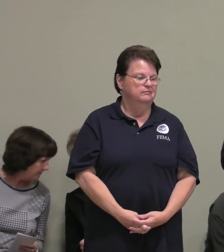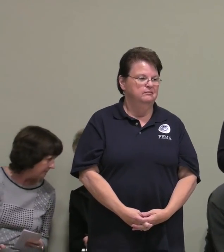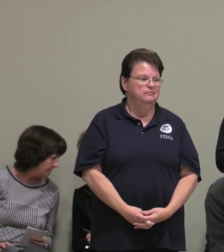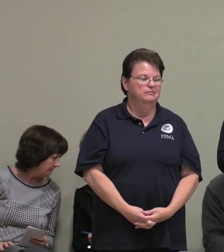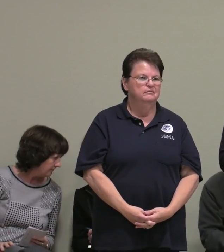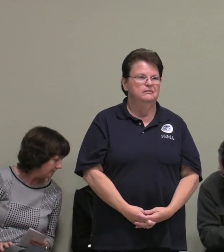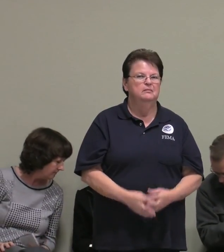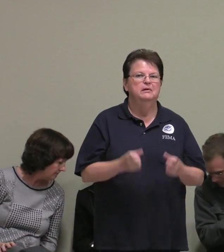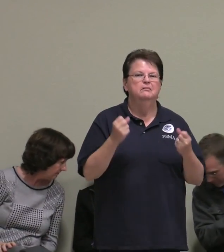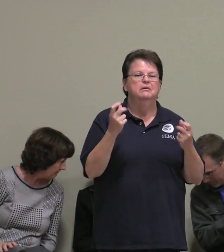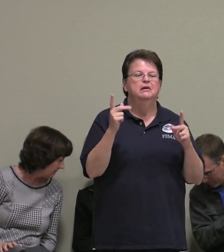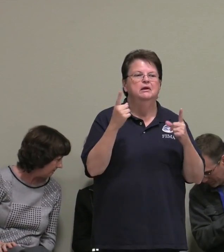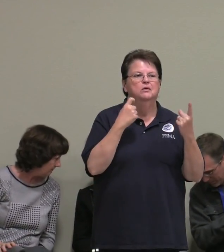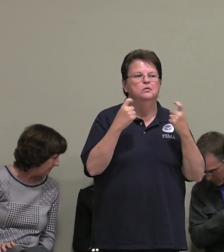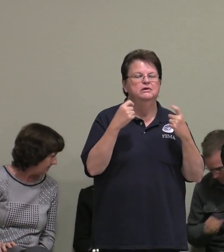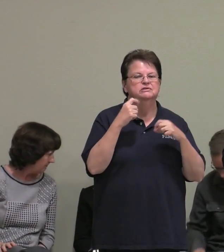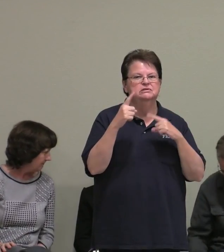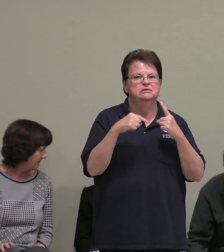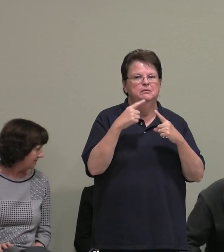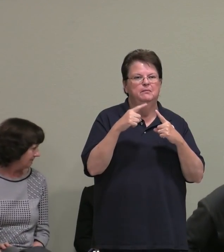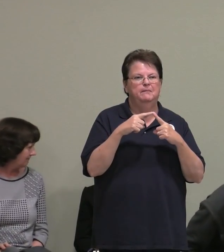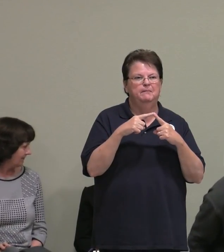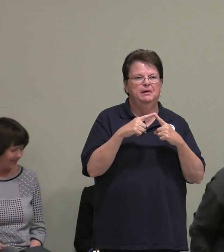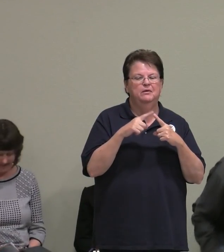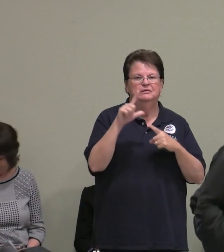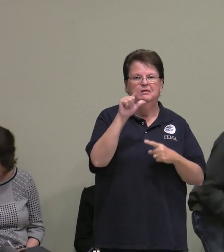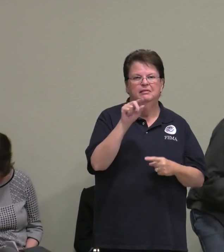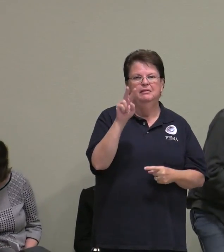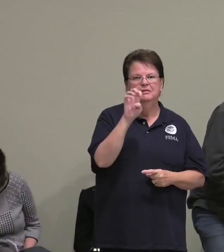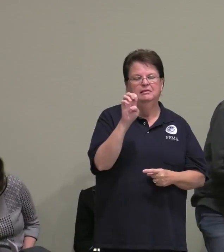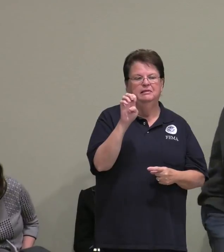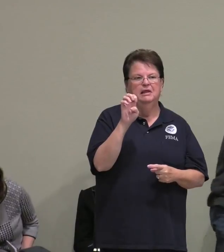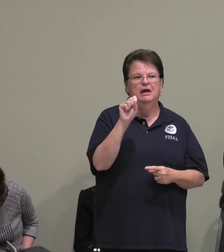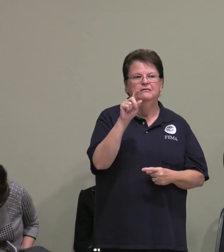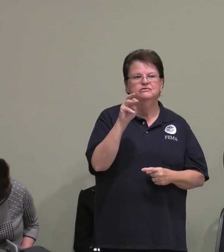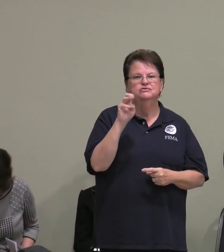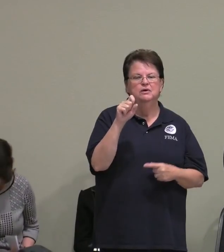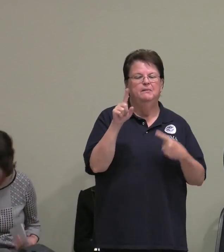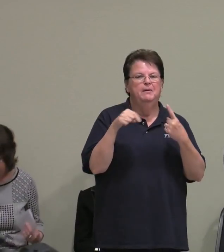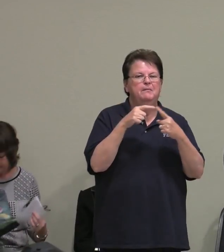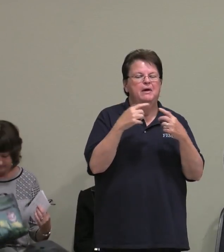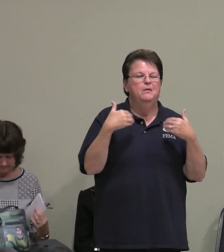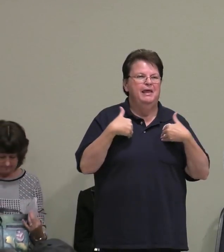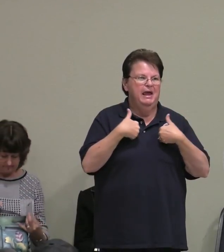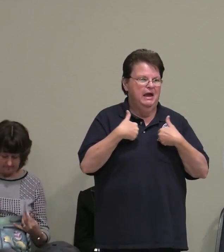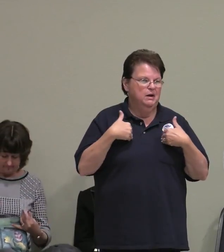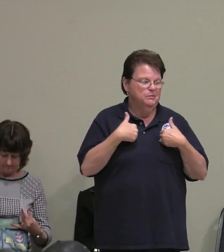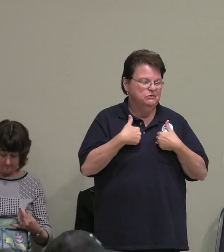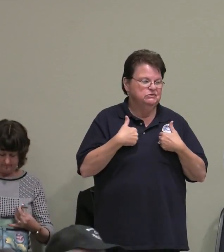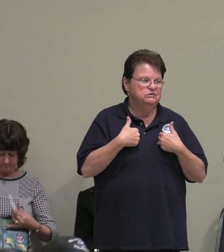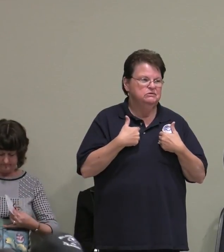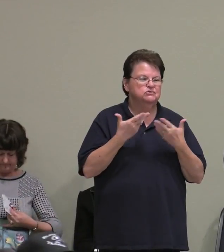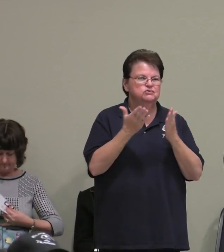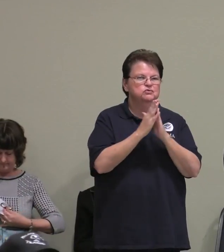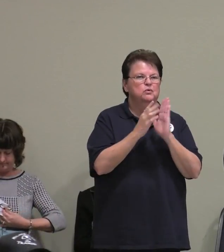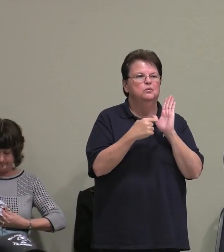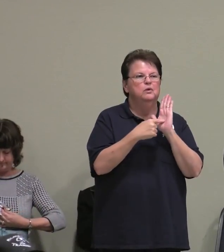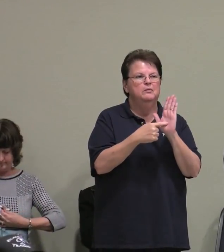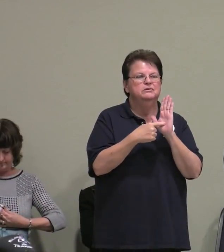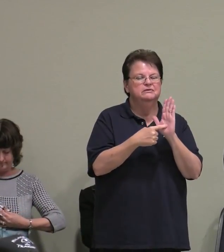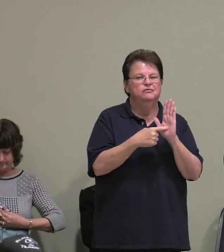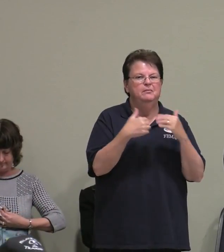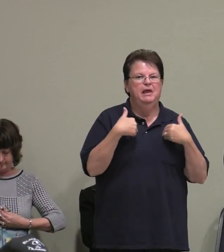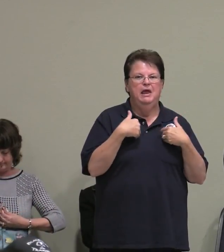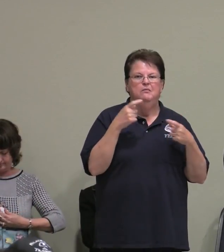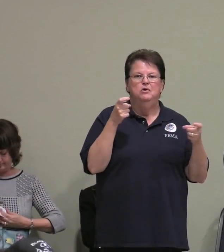We've been getting a lot of questions on the live stream about animals and I am going to ask a representative from